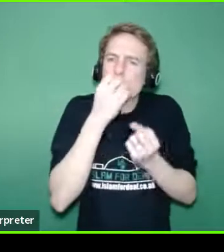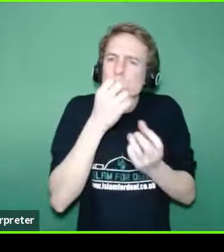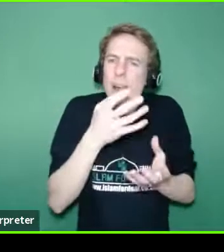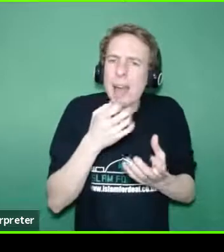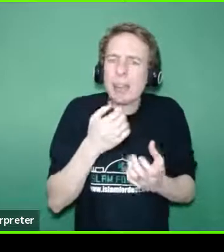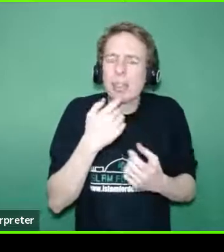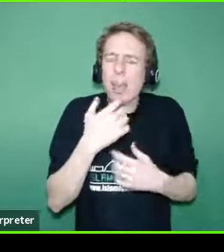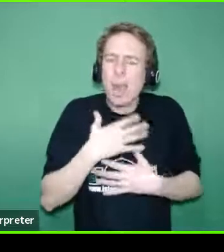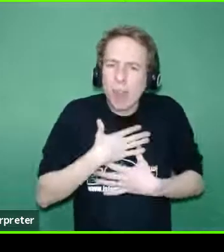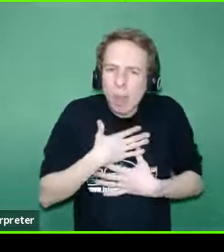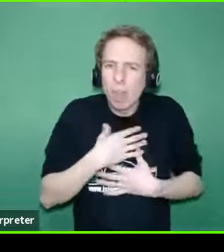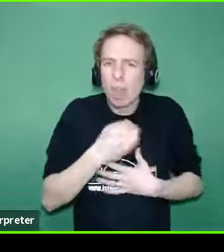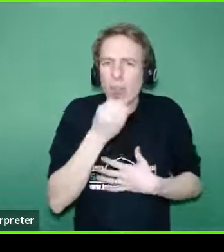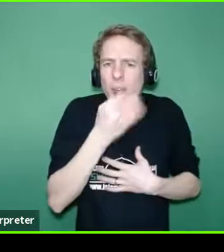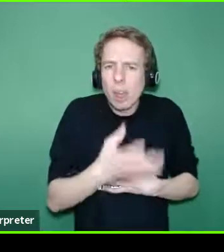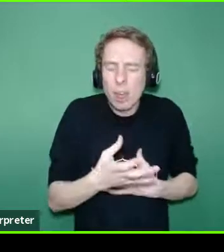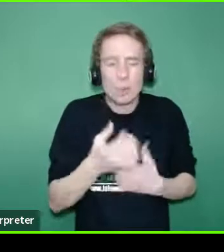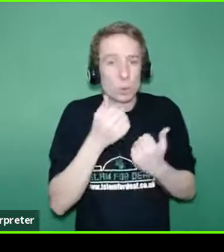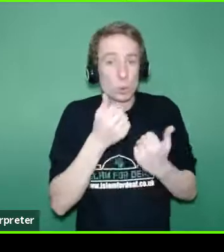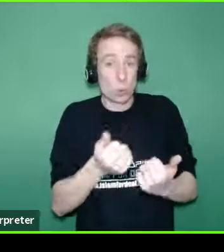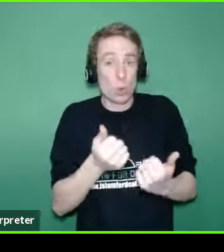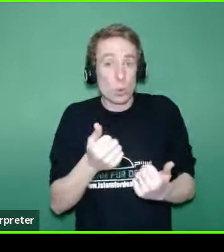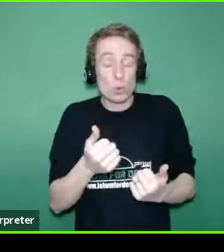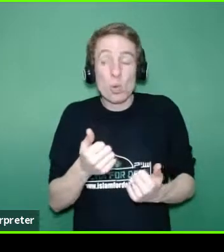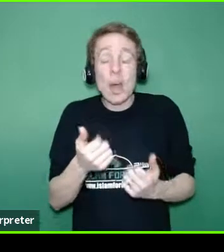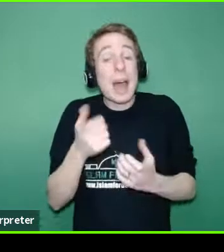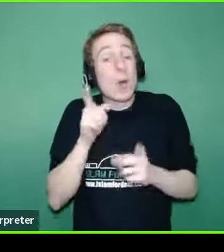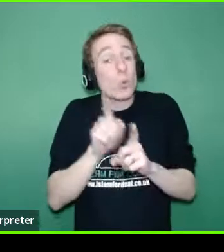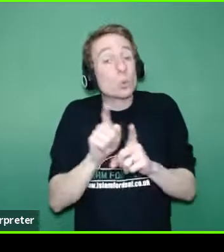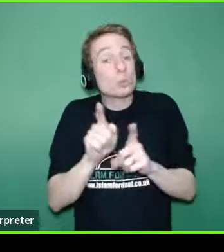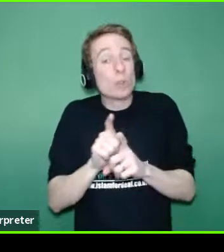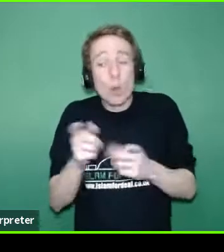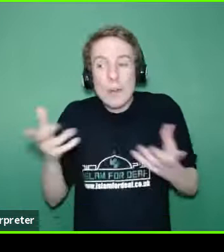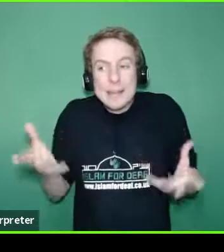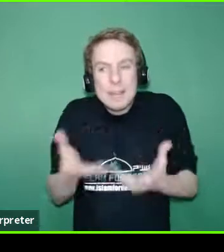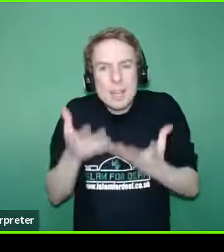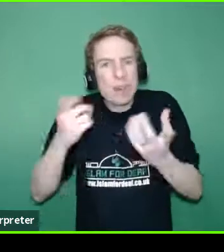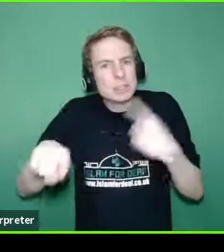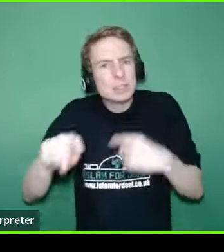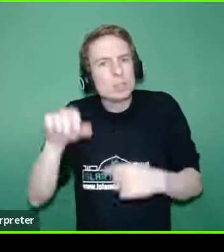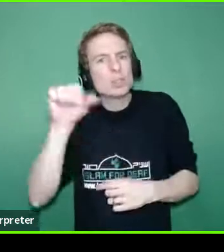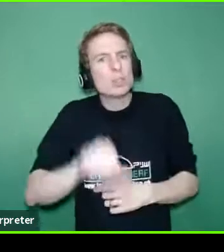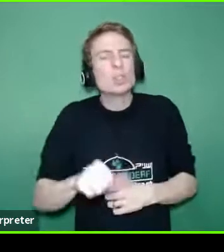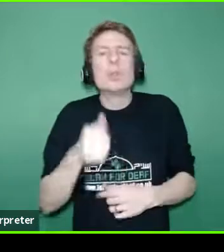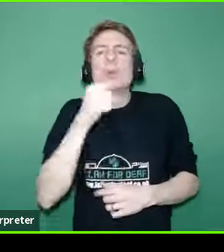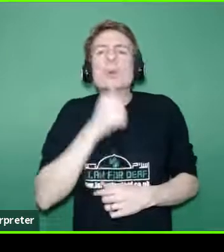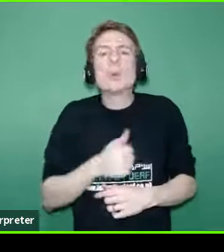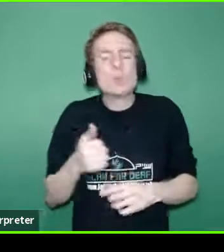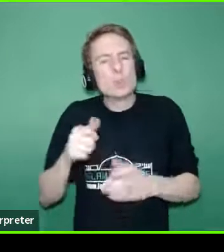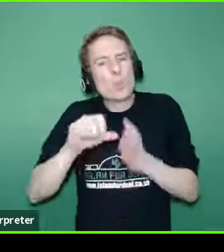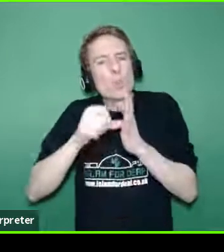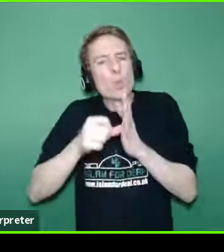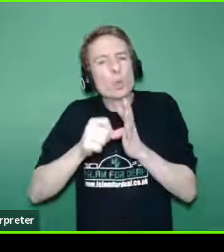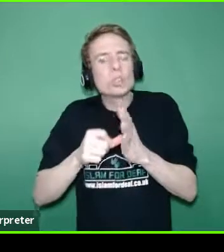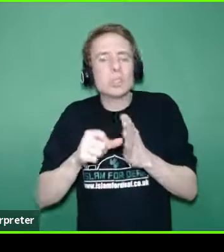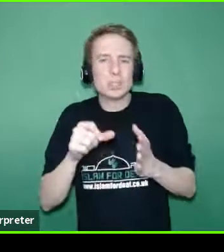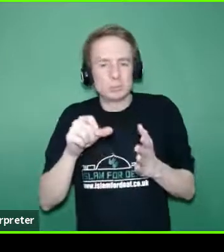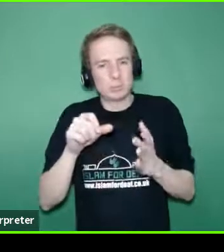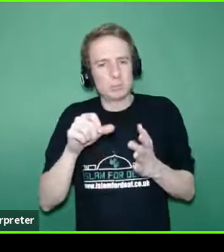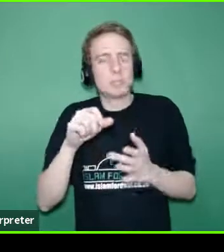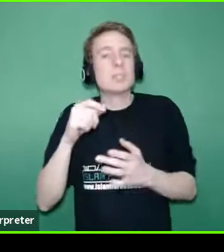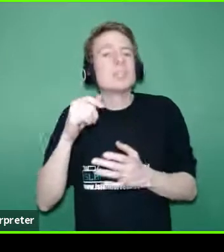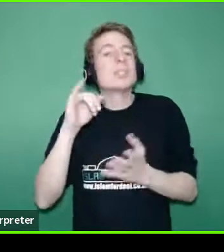them to use the toothstick, the wooden arak toothstick, to clear the